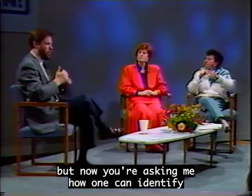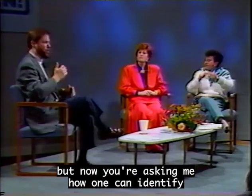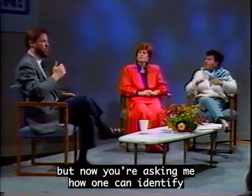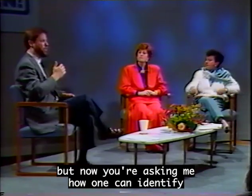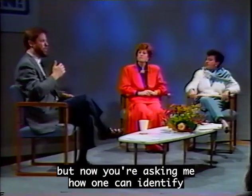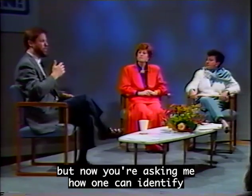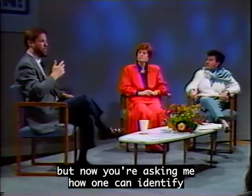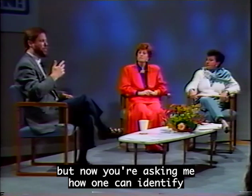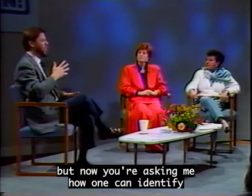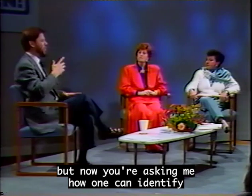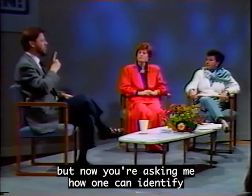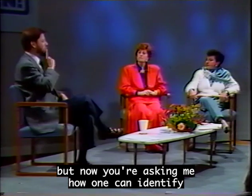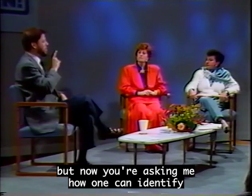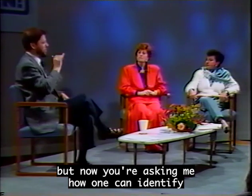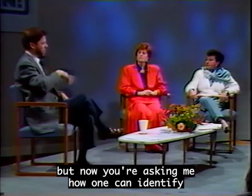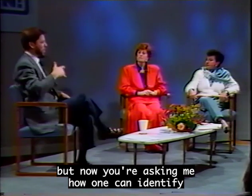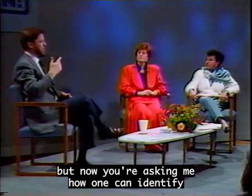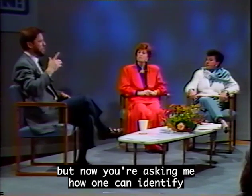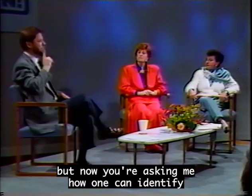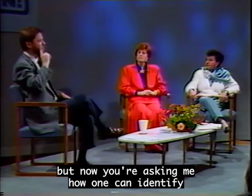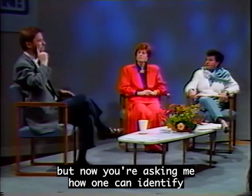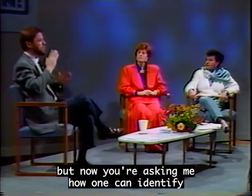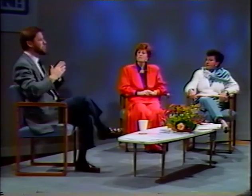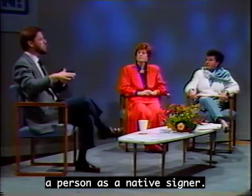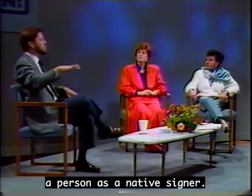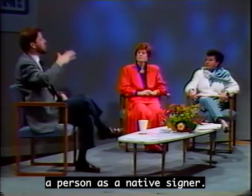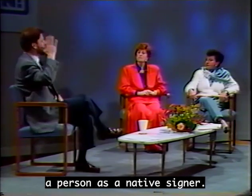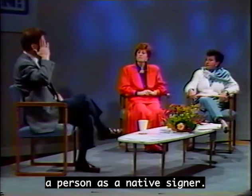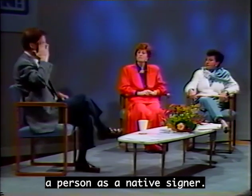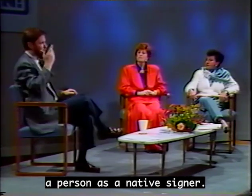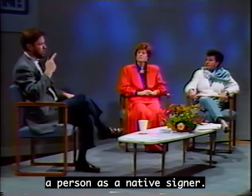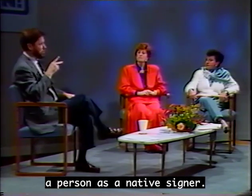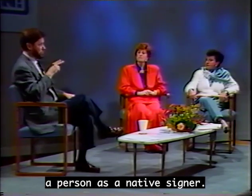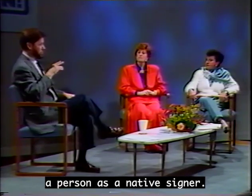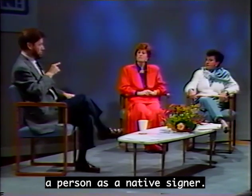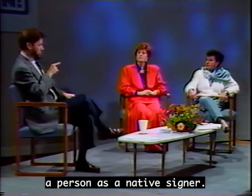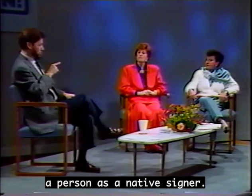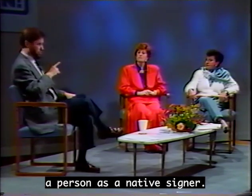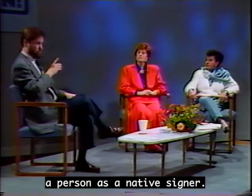me how one can identify a person as a native signer.